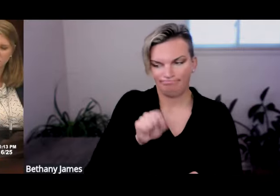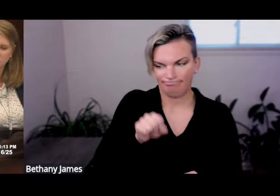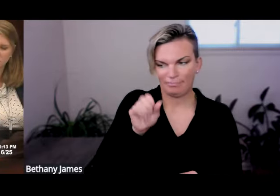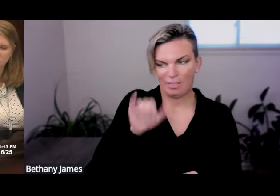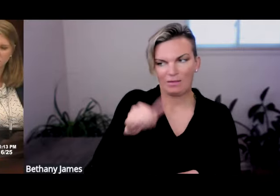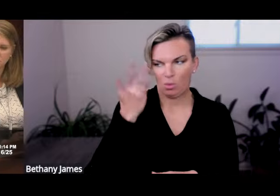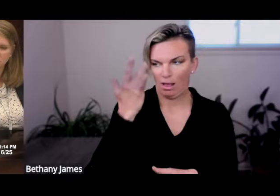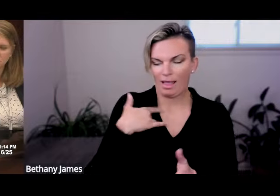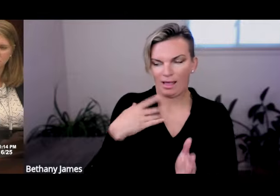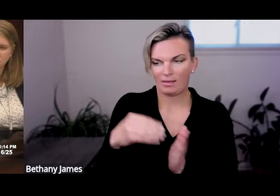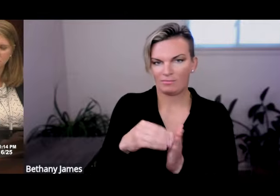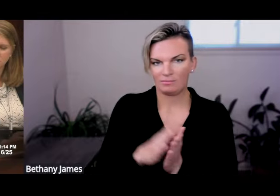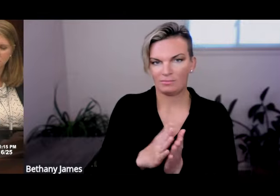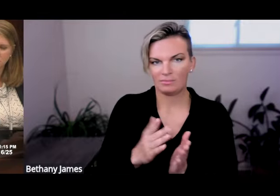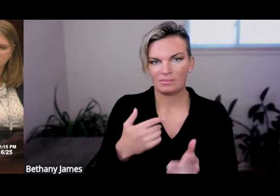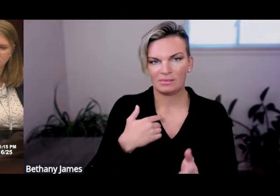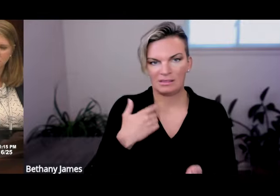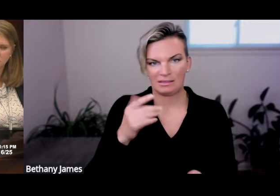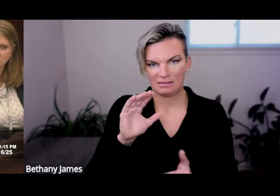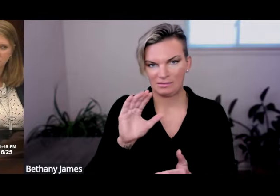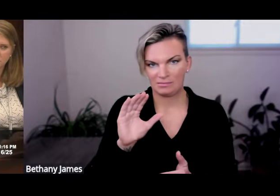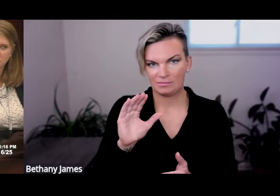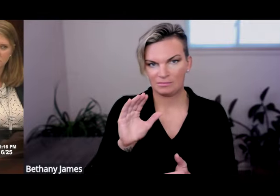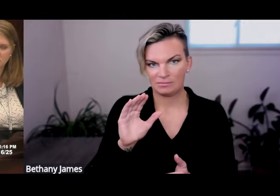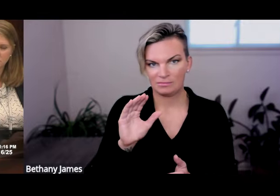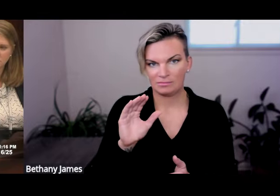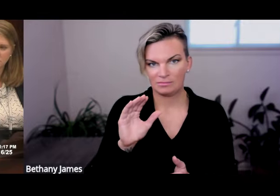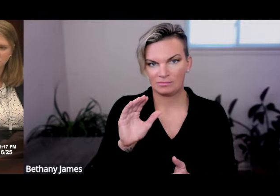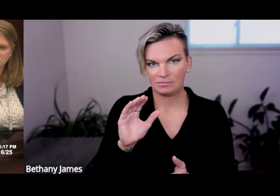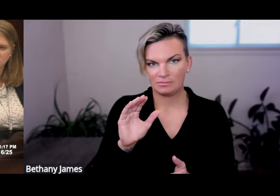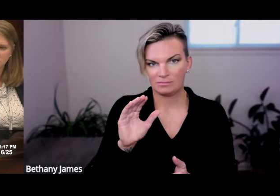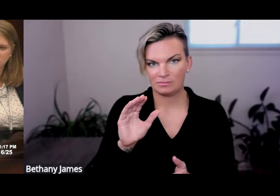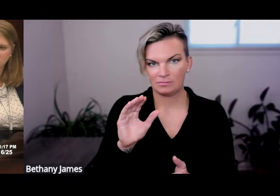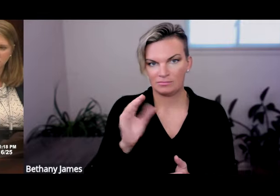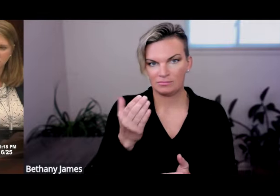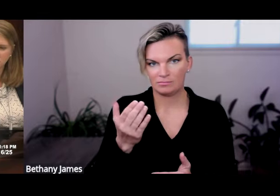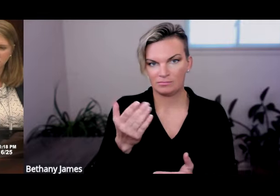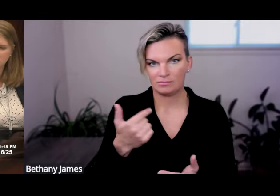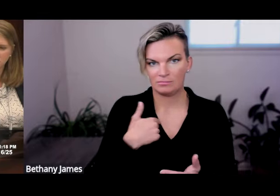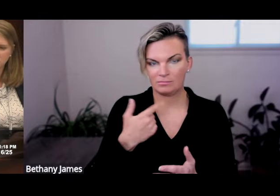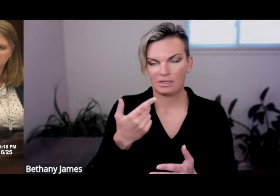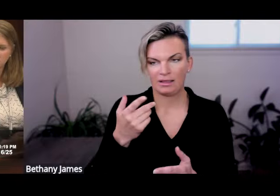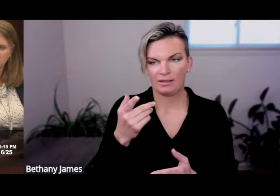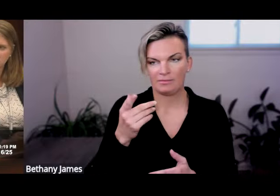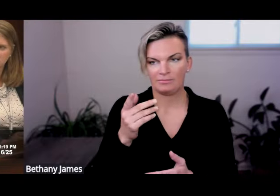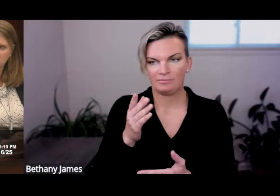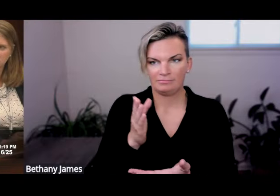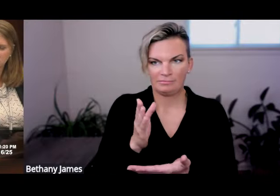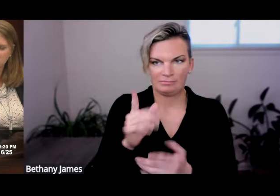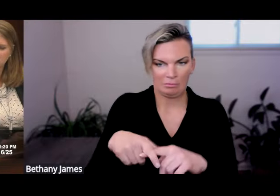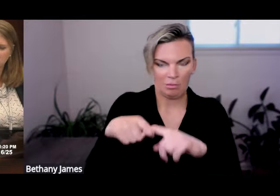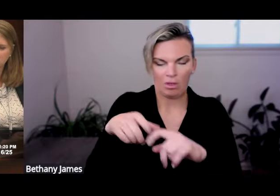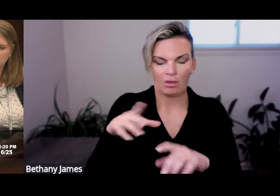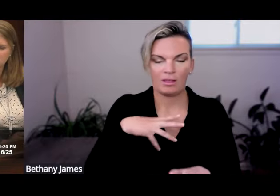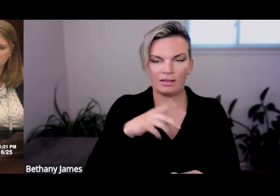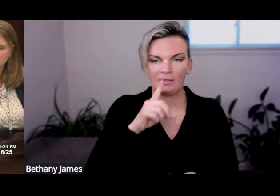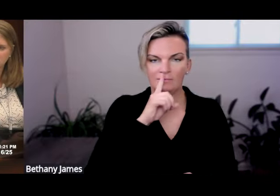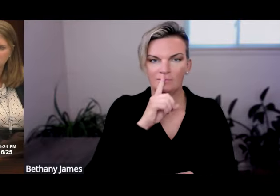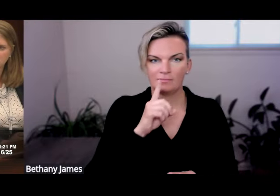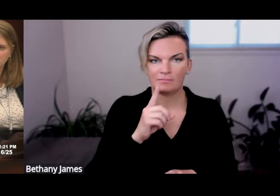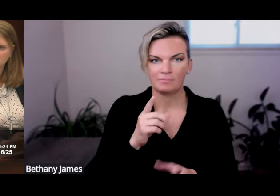to, based off what you said, I see that somebody wanted, so I'm not trying to like cut anything off or anything like that, but